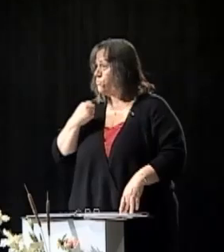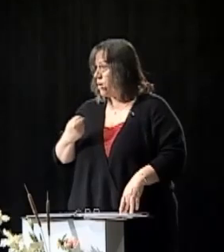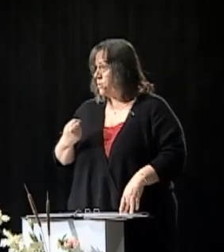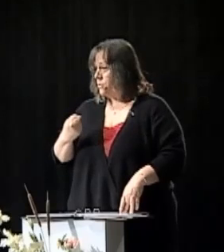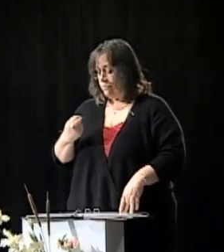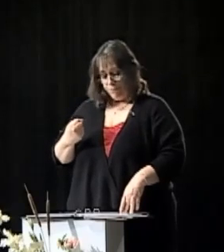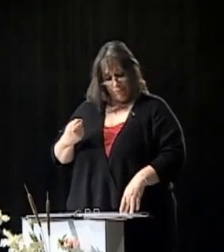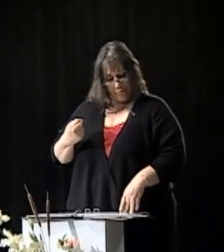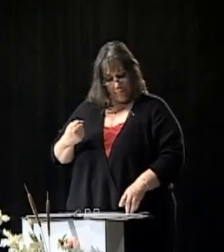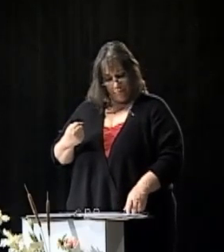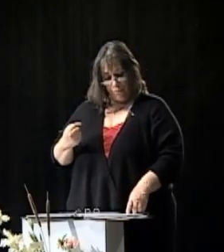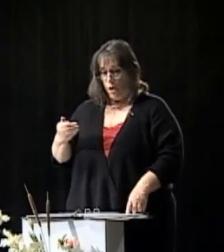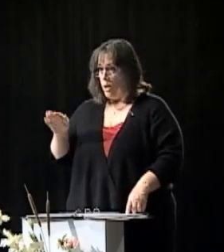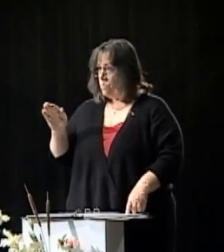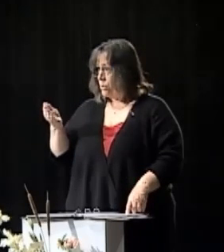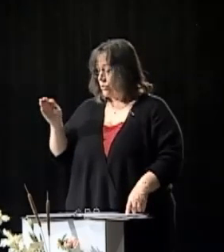red, blue,